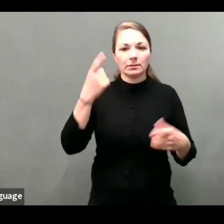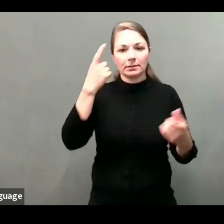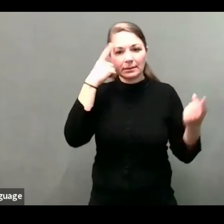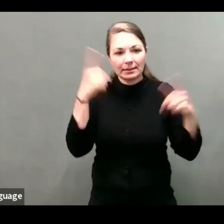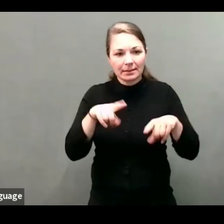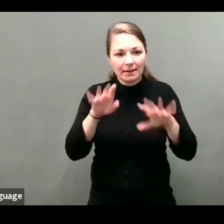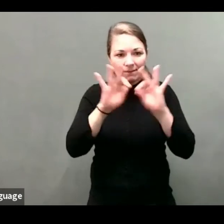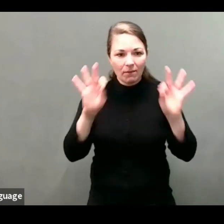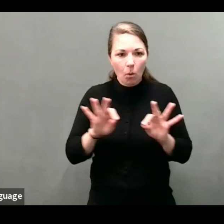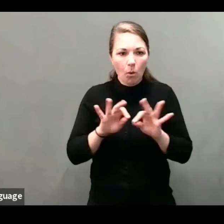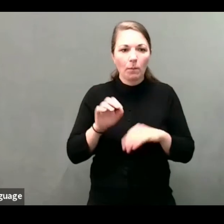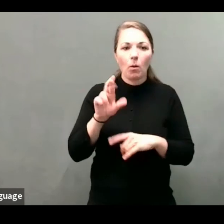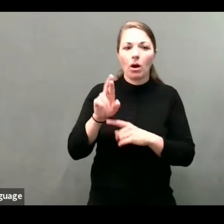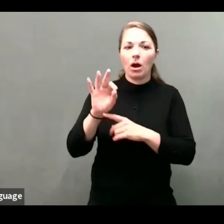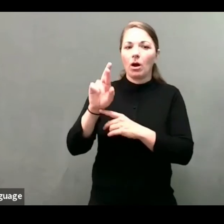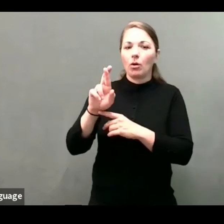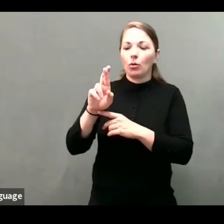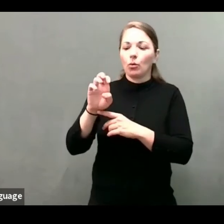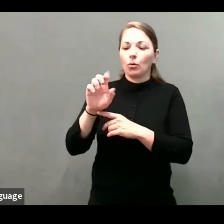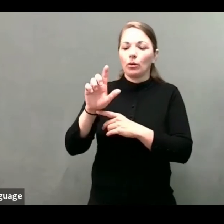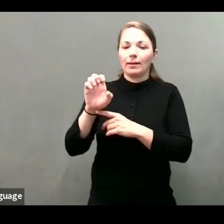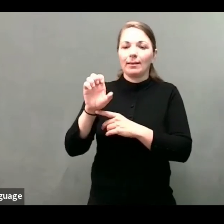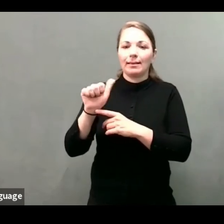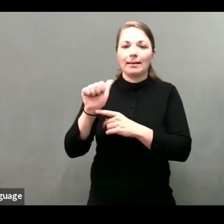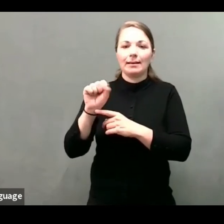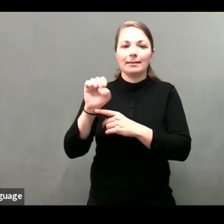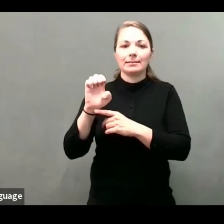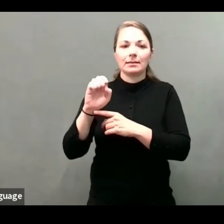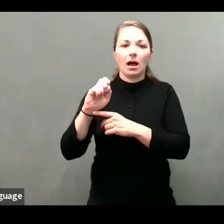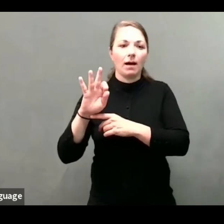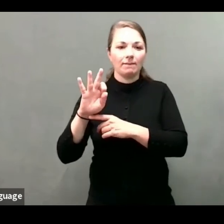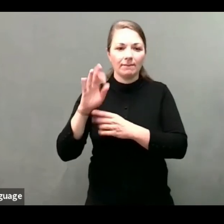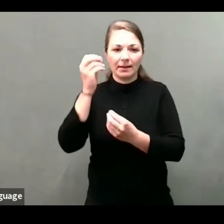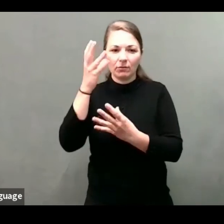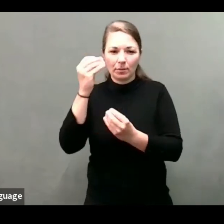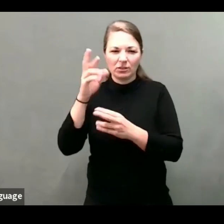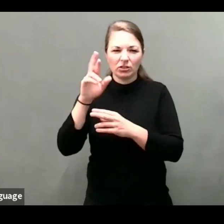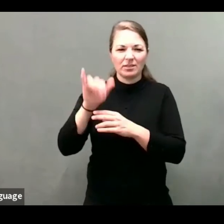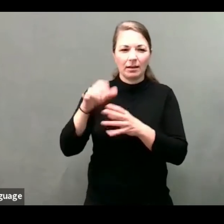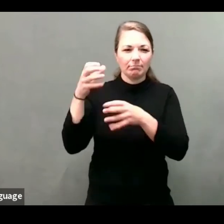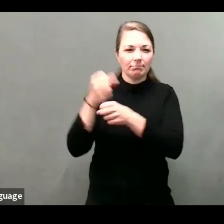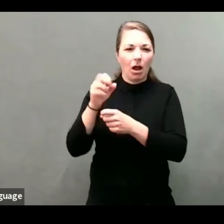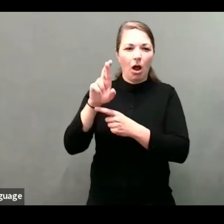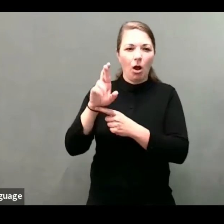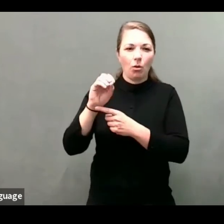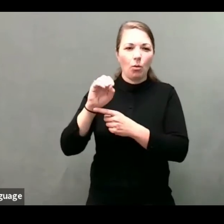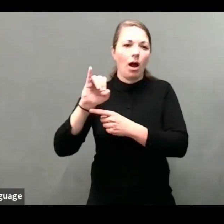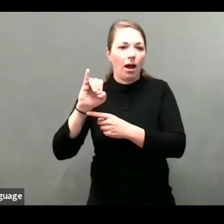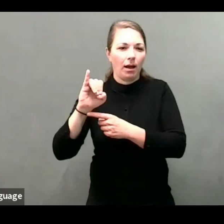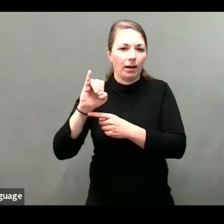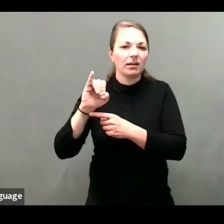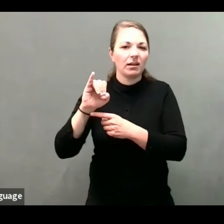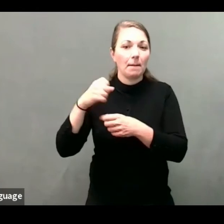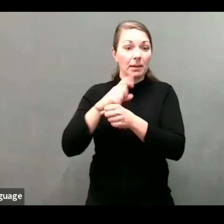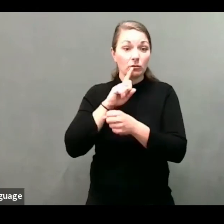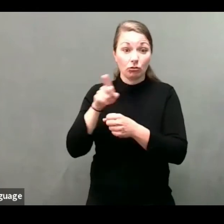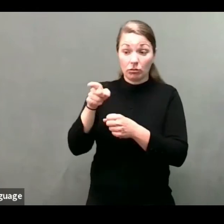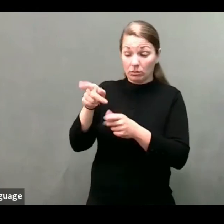ROIs, that the SANE will get signed to show that the patient is giving consent. And we'll look a little bit more at those